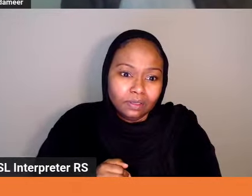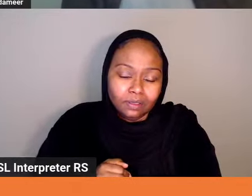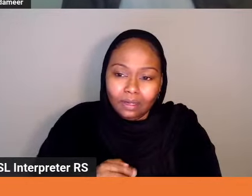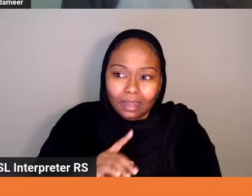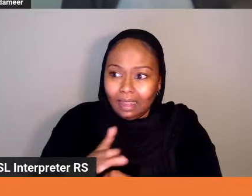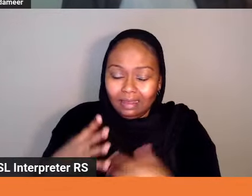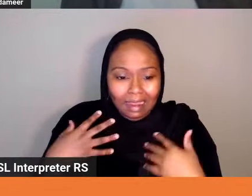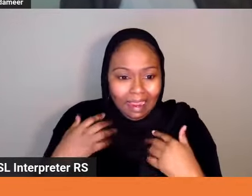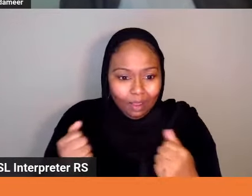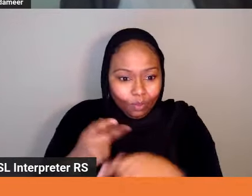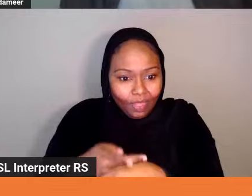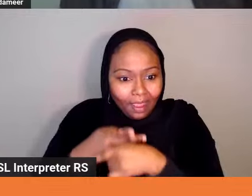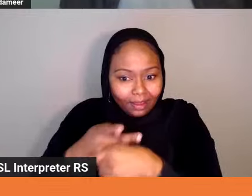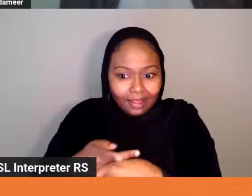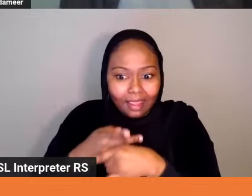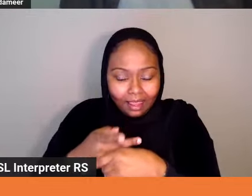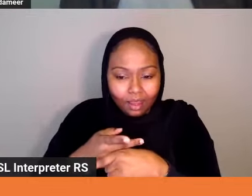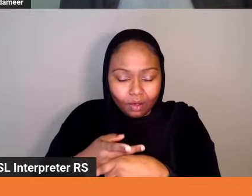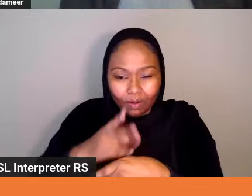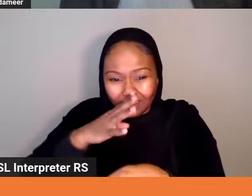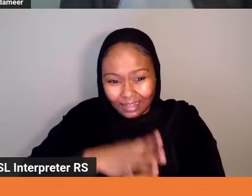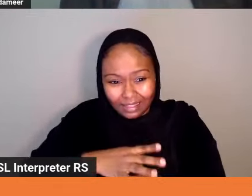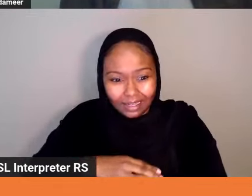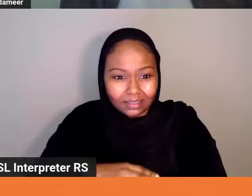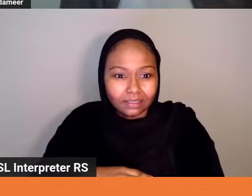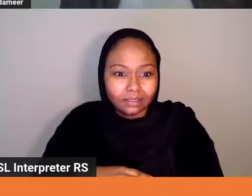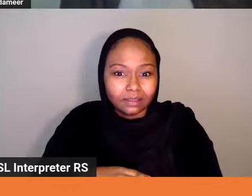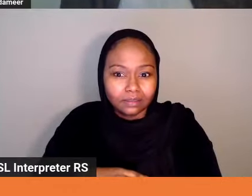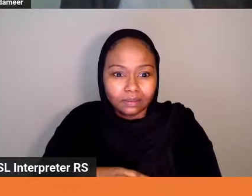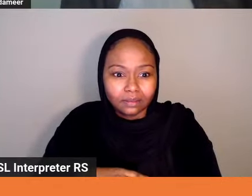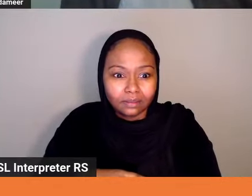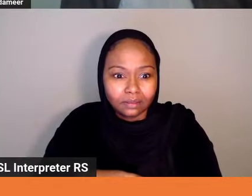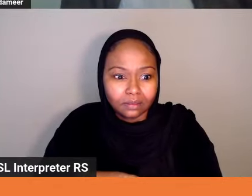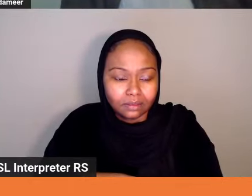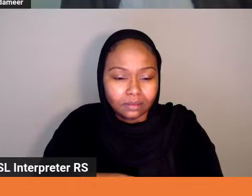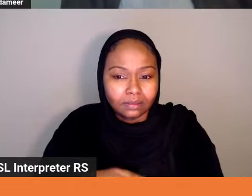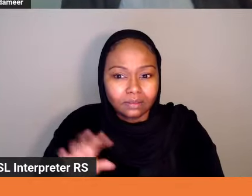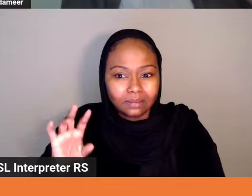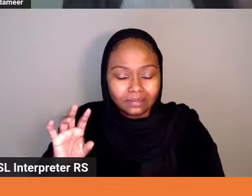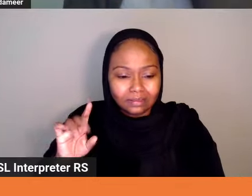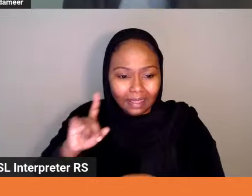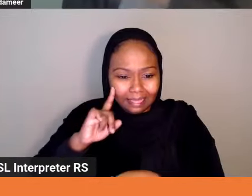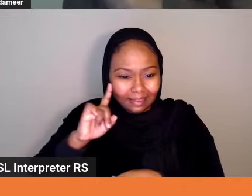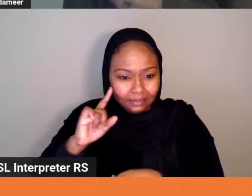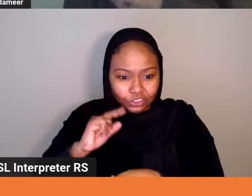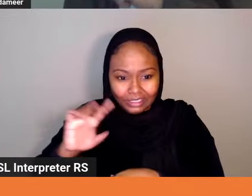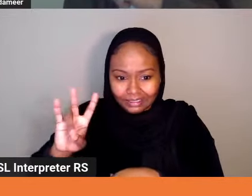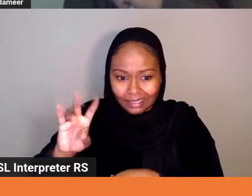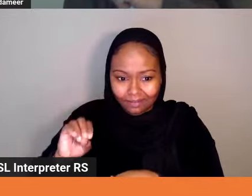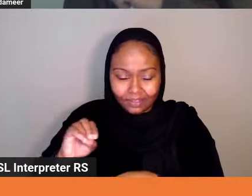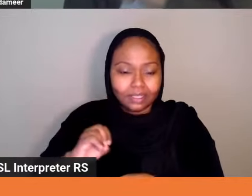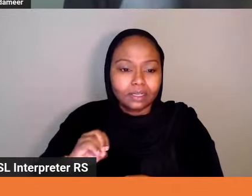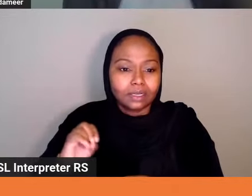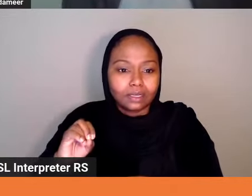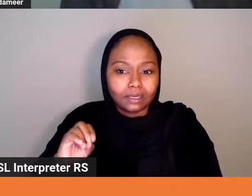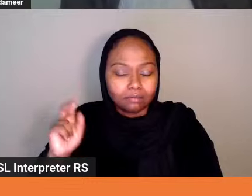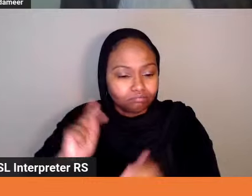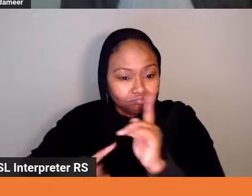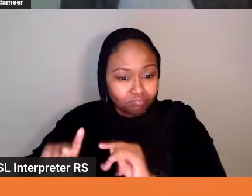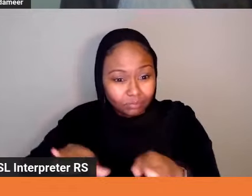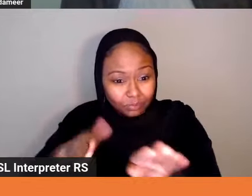healthcare neglect. Already seven detainees died inside the Israeli prisons since the 7th of